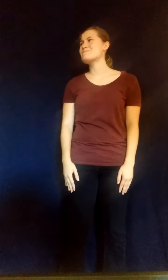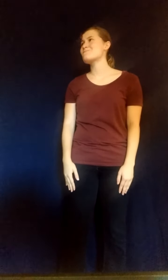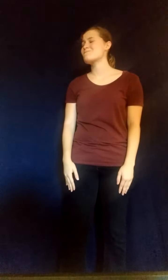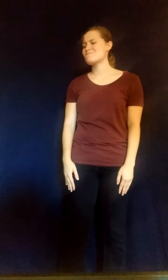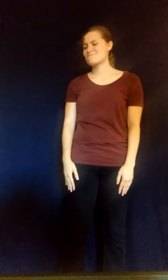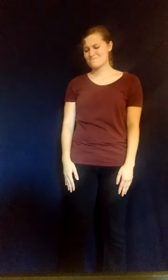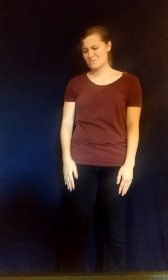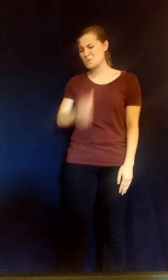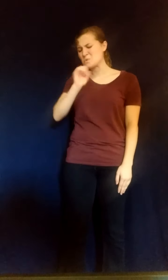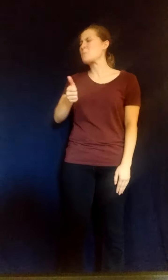Don't